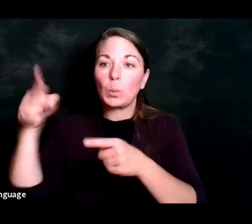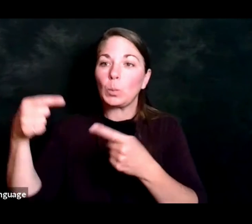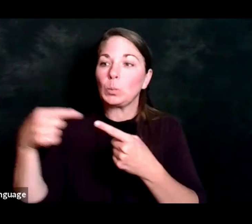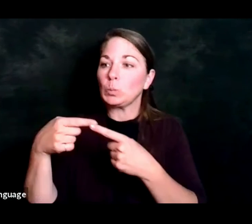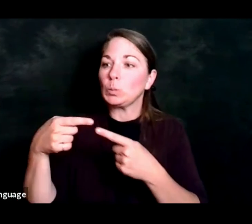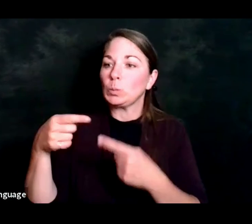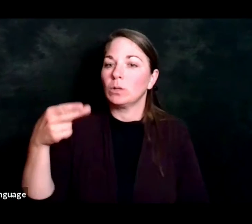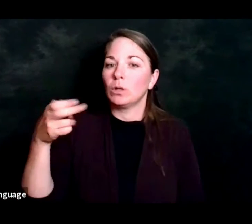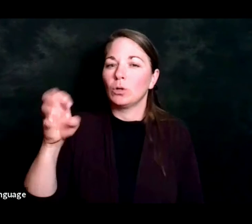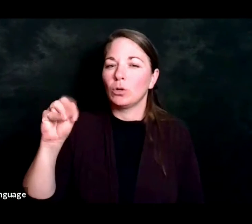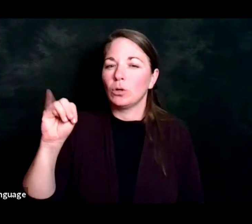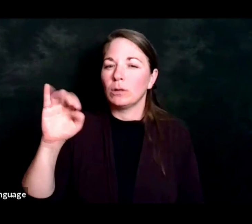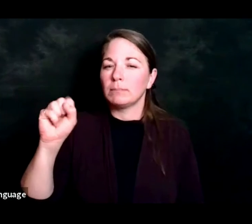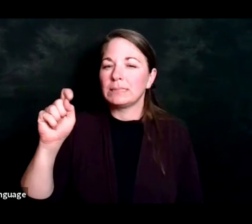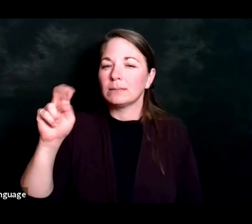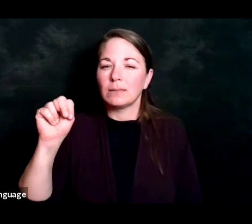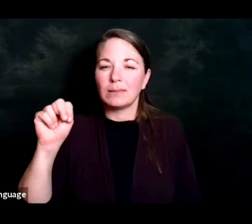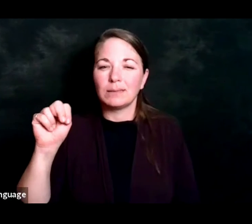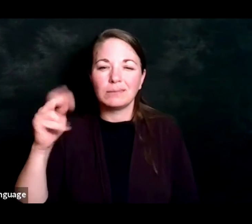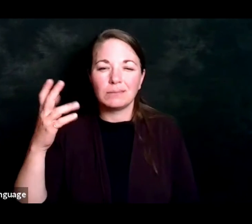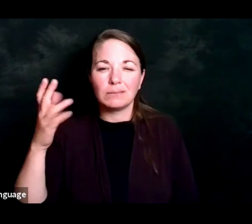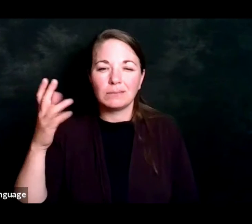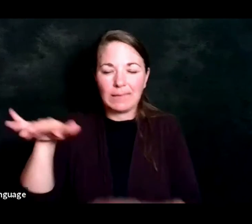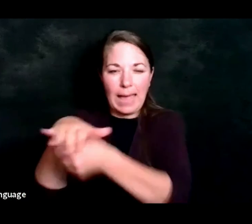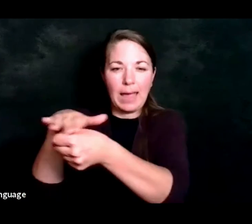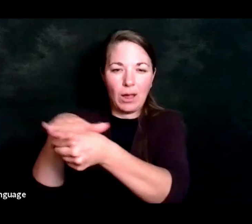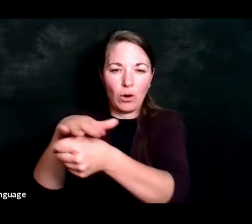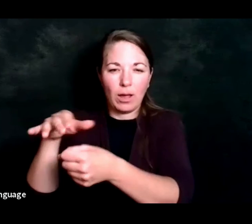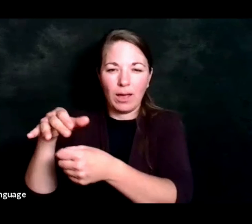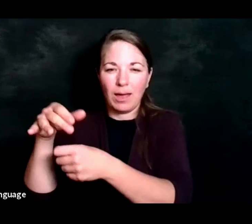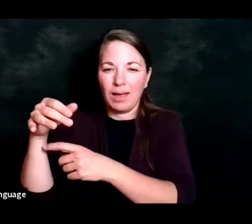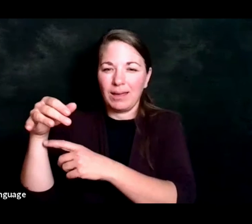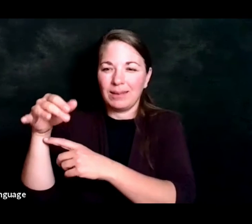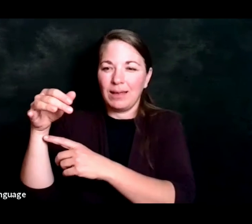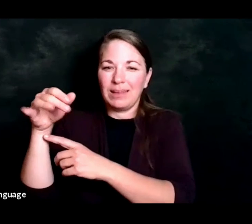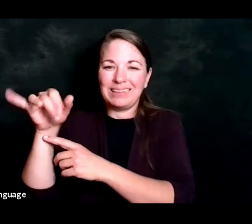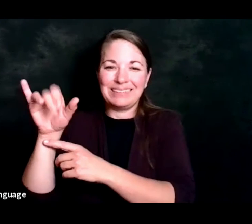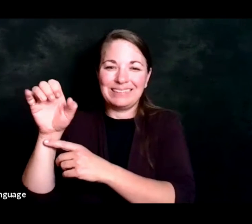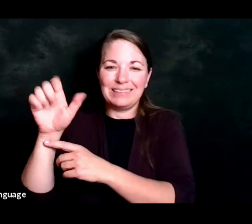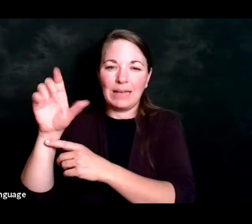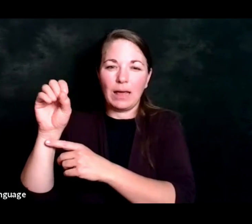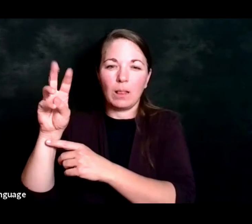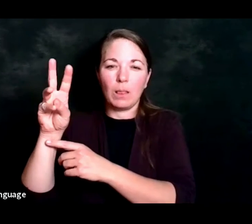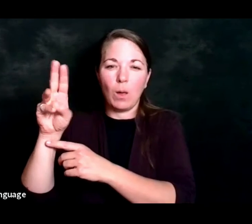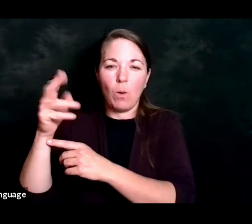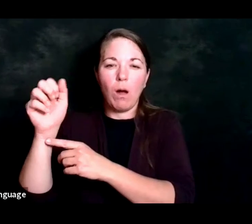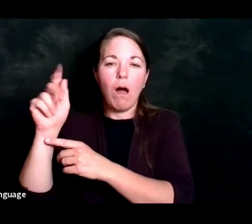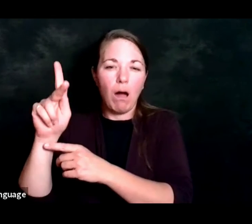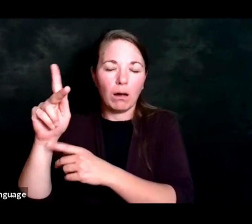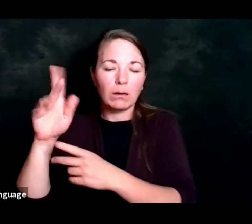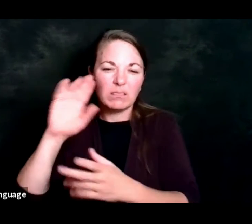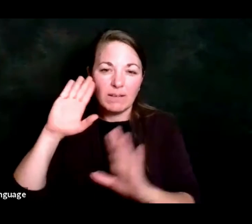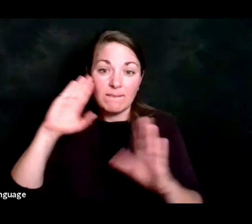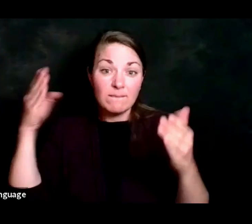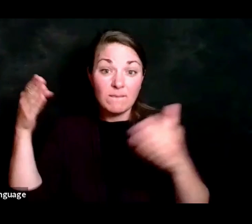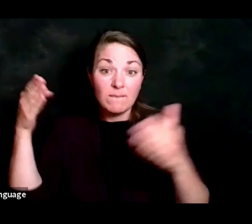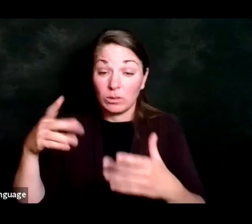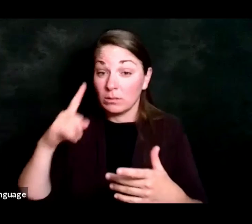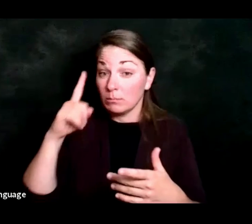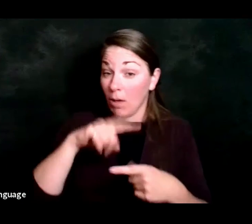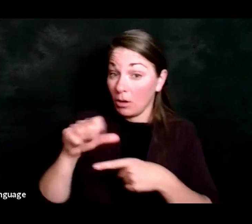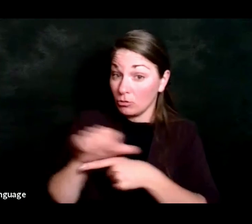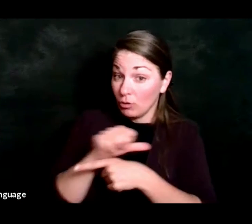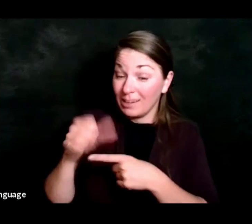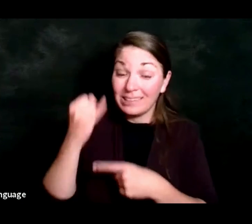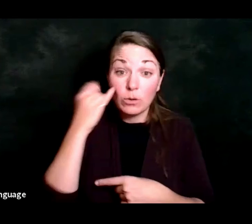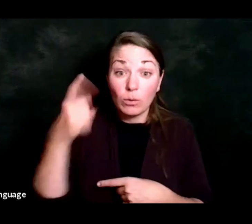those areas, hopefully getting some nurses there involved in some mock trainings, and encouraging anybody on the sexual